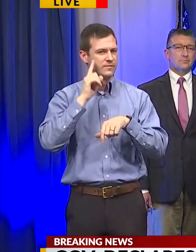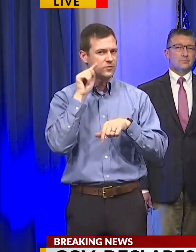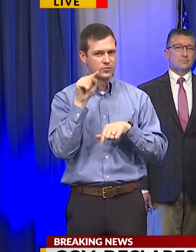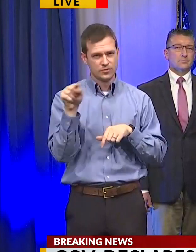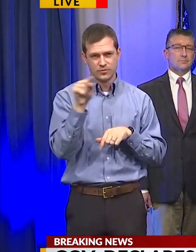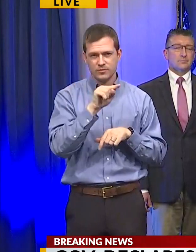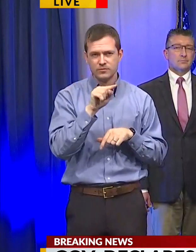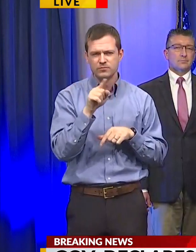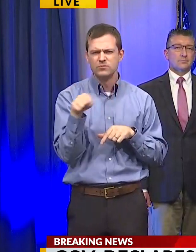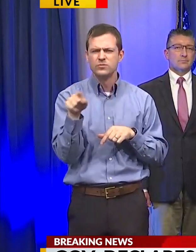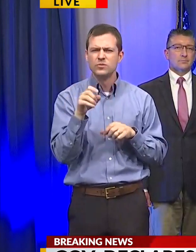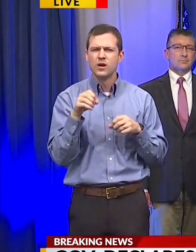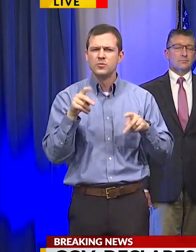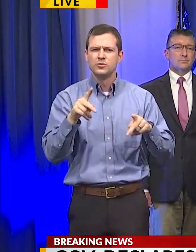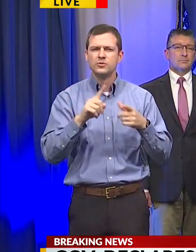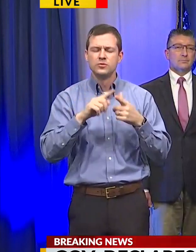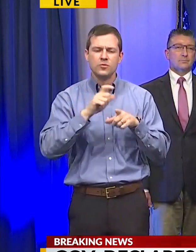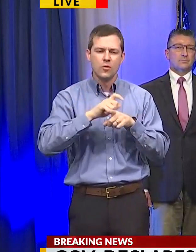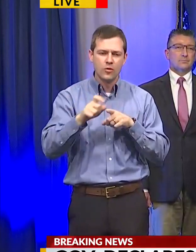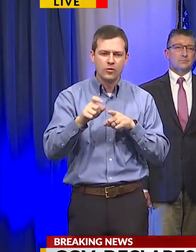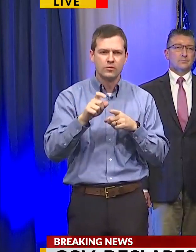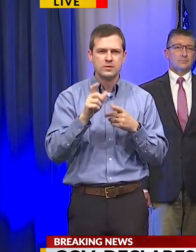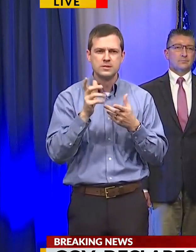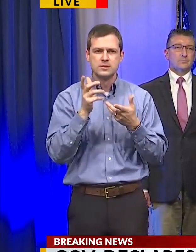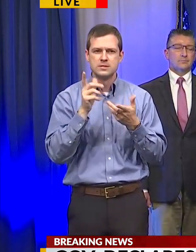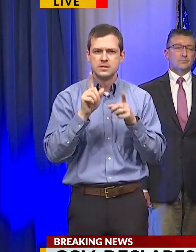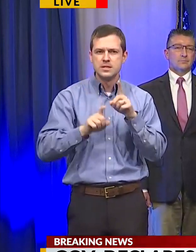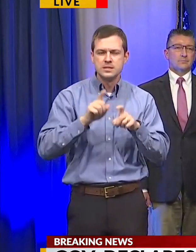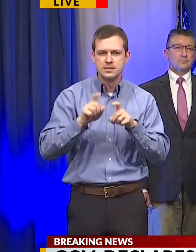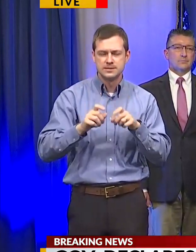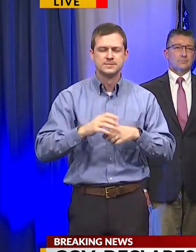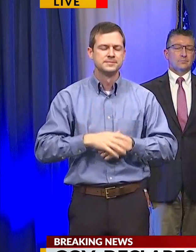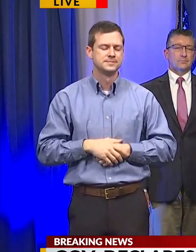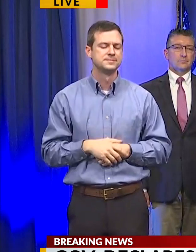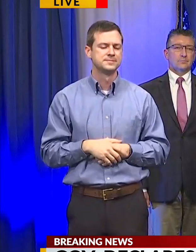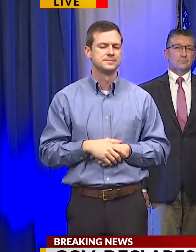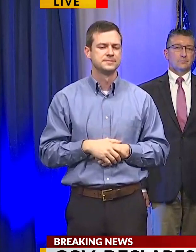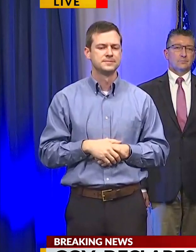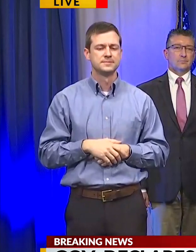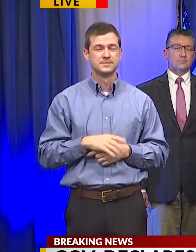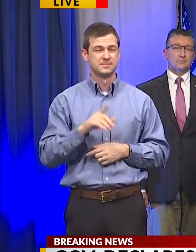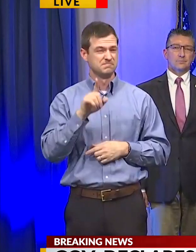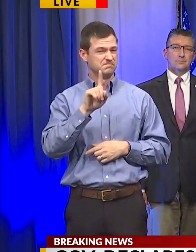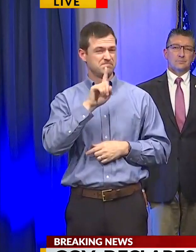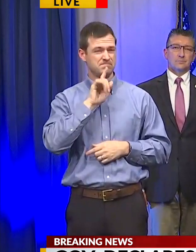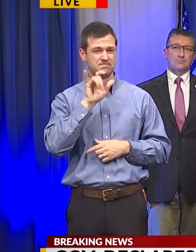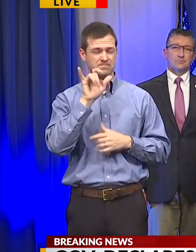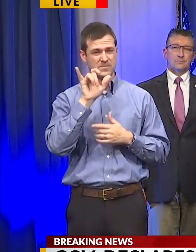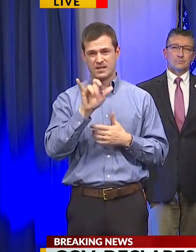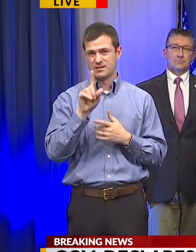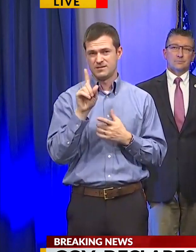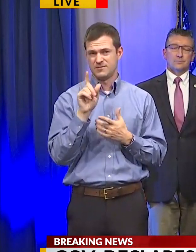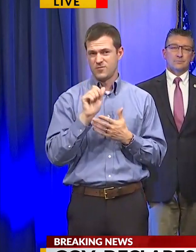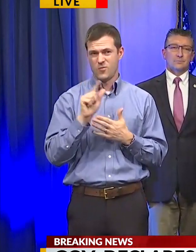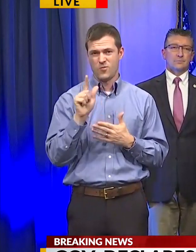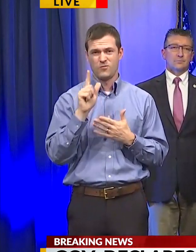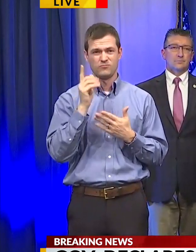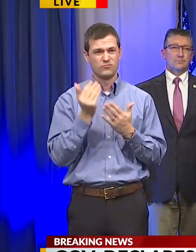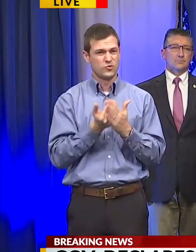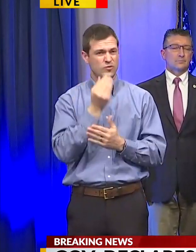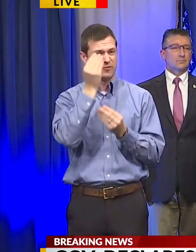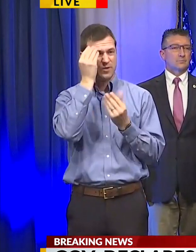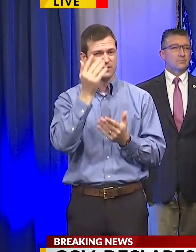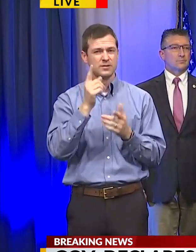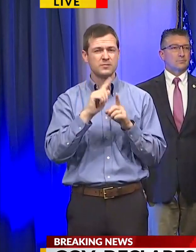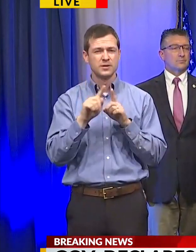someone and speak to a person about that. That's all the new additional information I have at this time. We'll take questions in